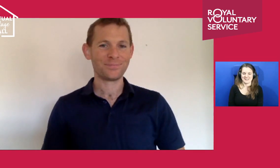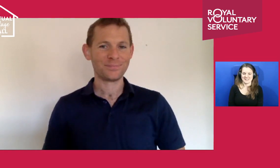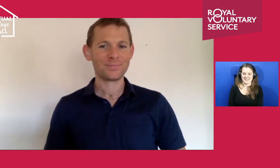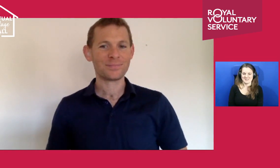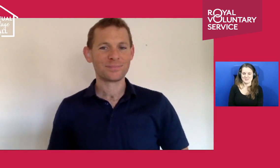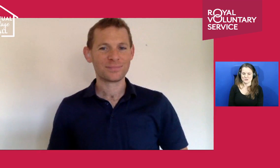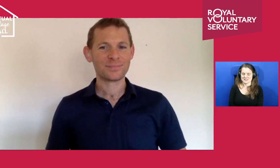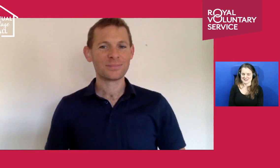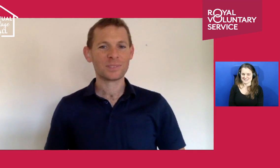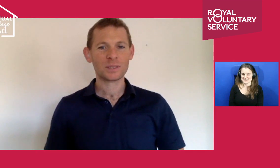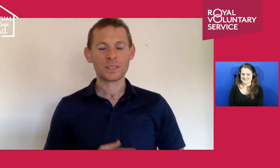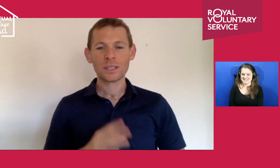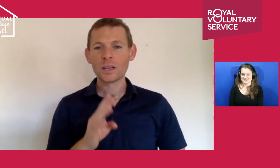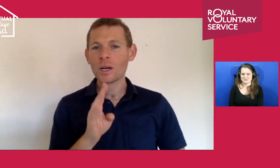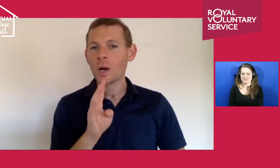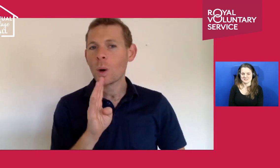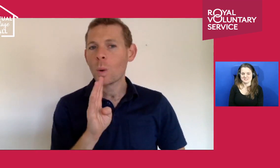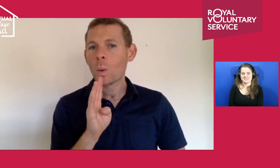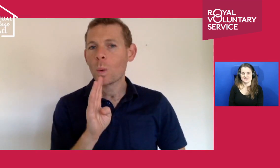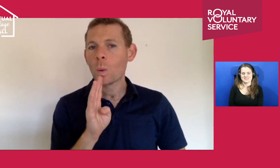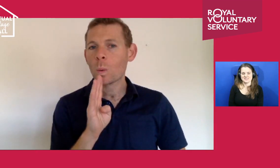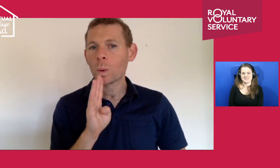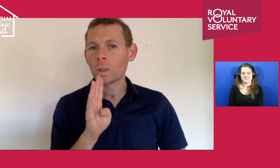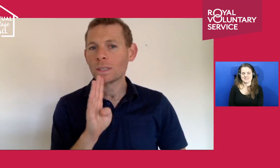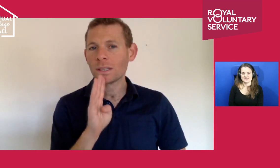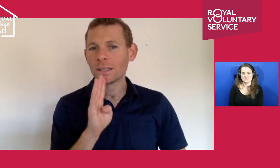Now, again, Northern Ireland has its own one.